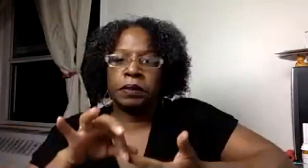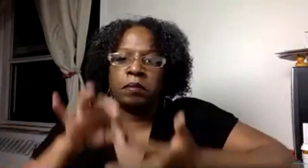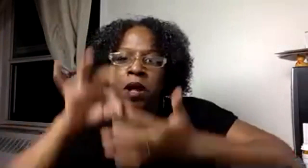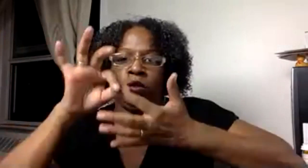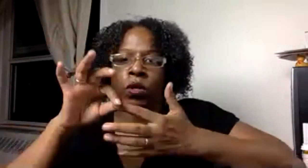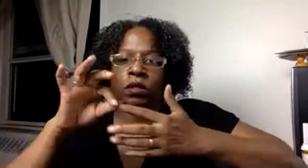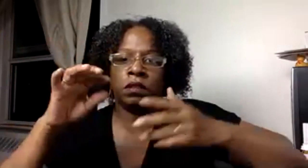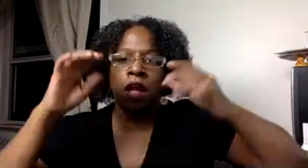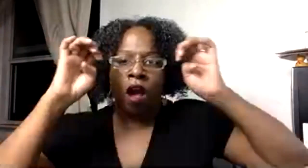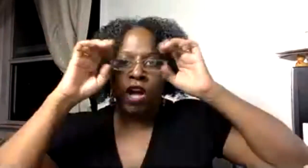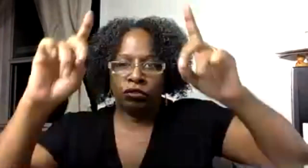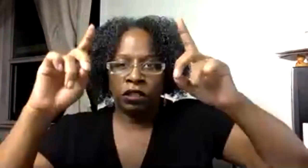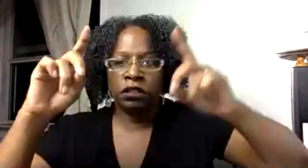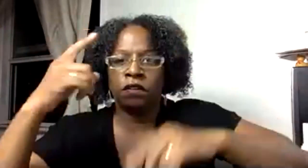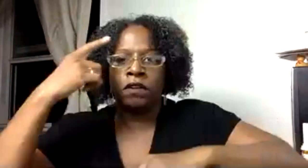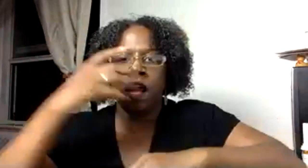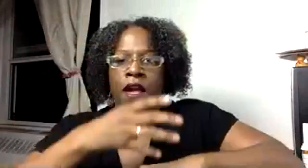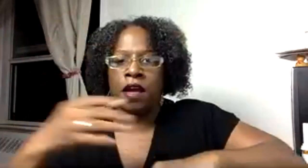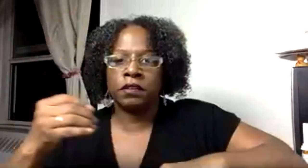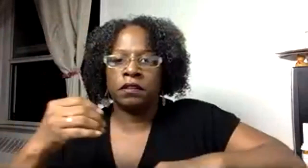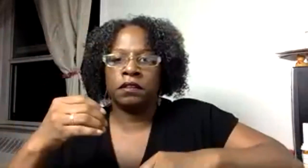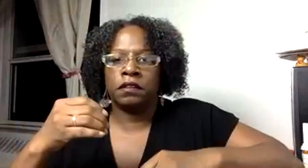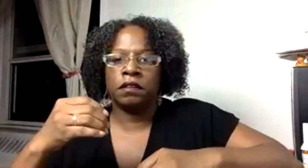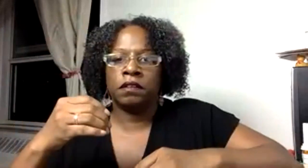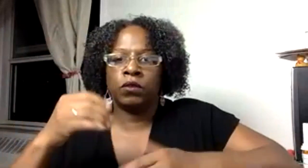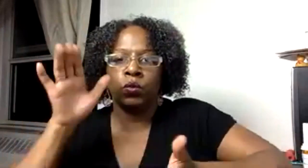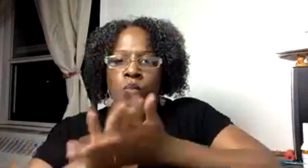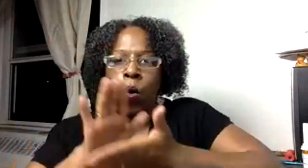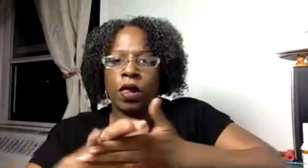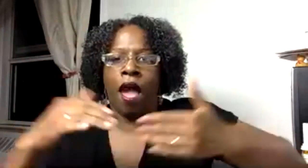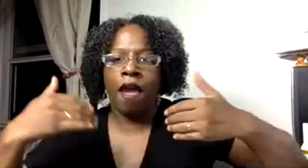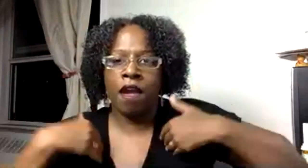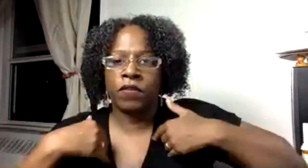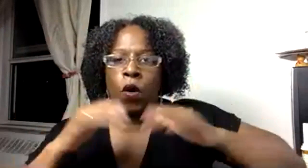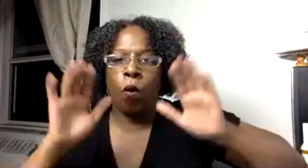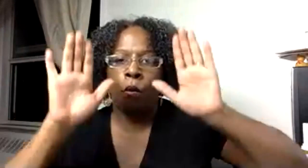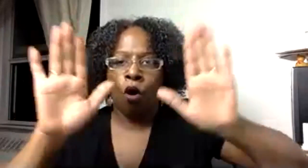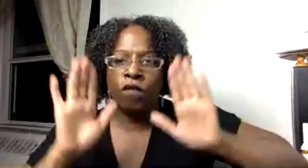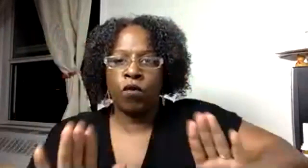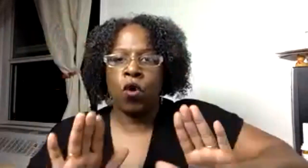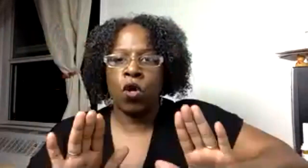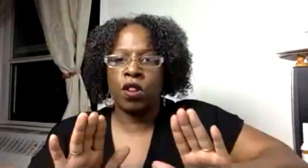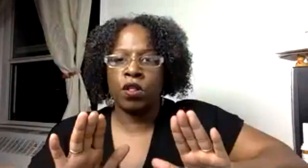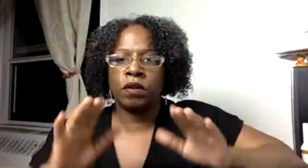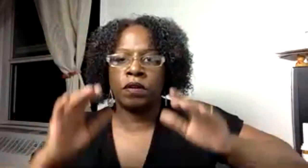The school there, they had a special education teacher, as well as the school had a